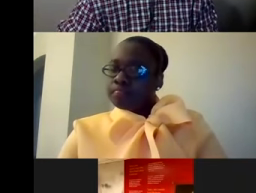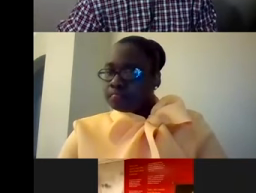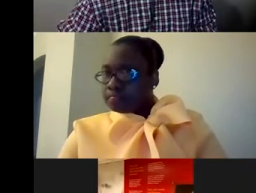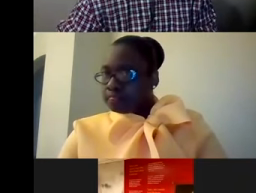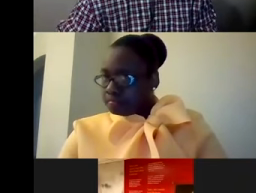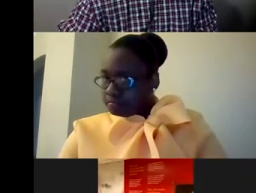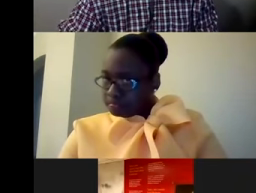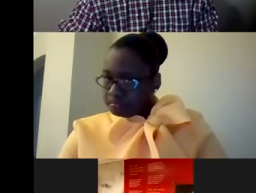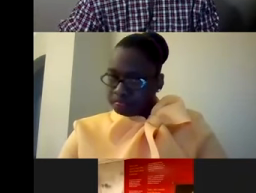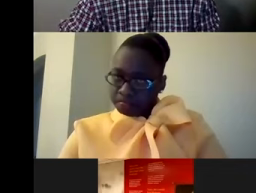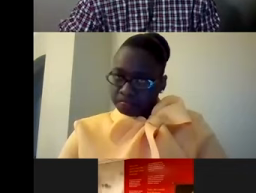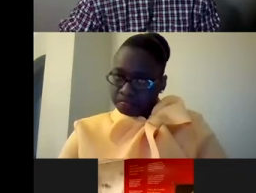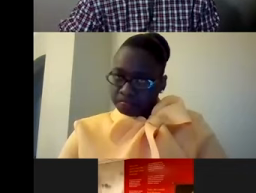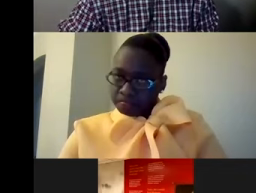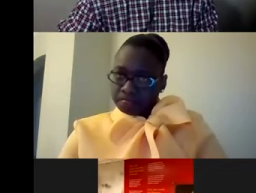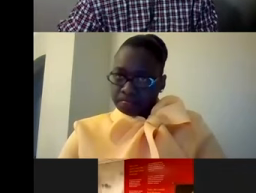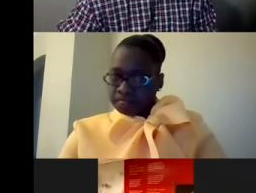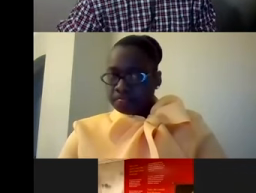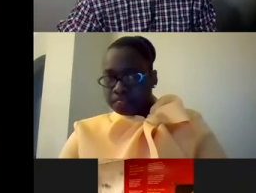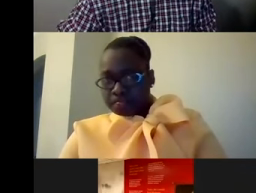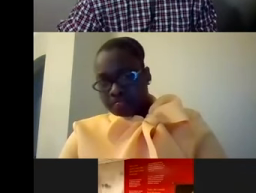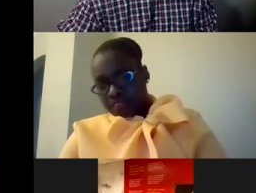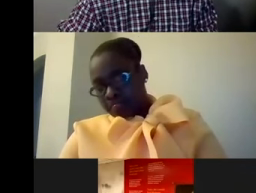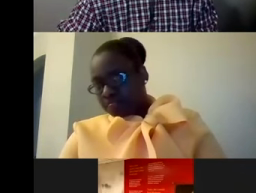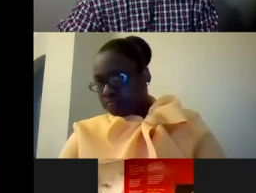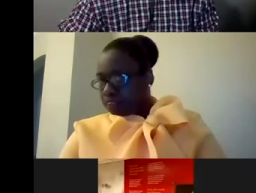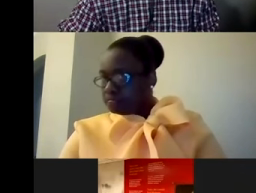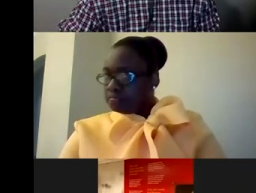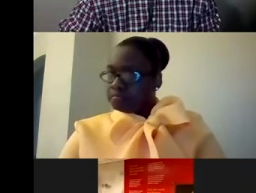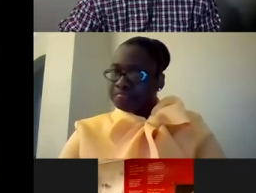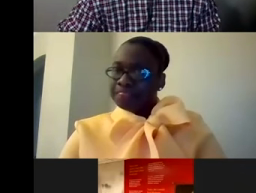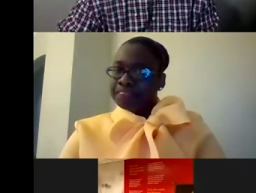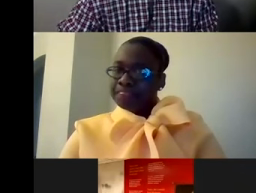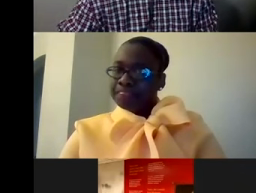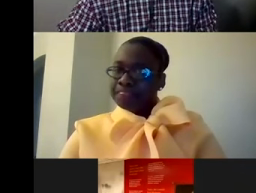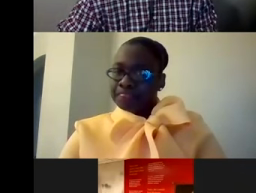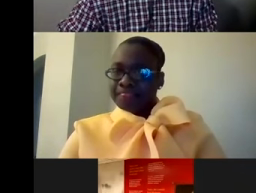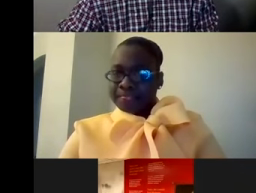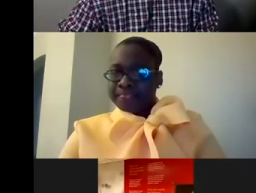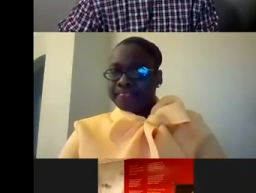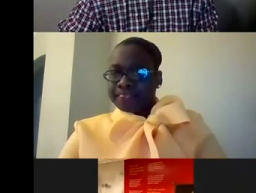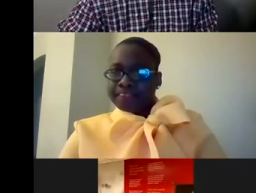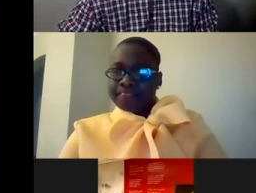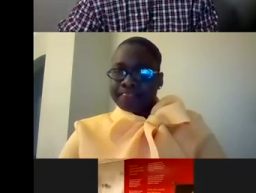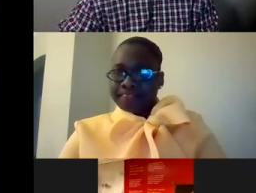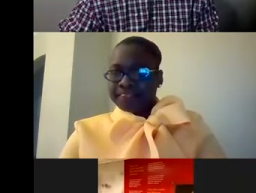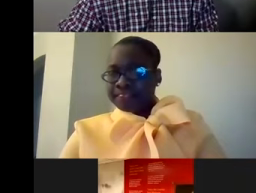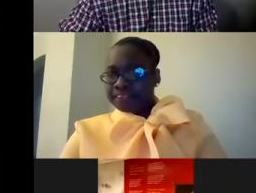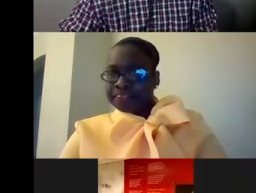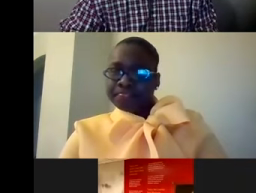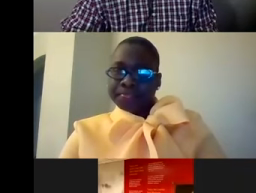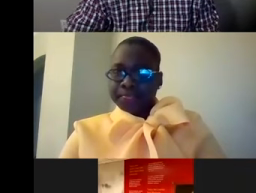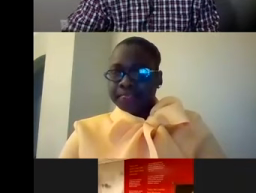me. And darling, darling, stand by